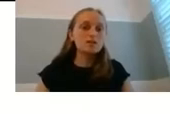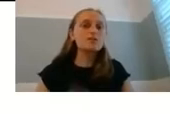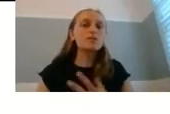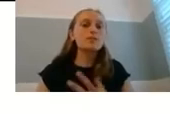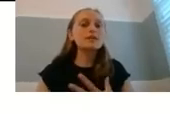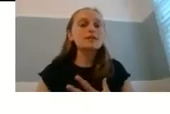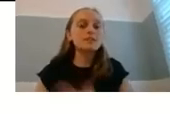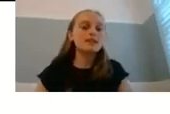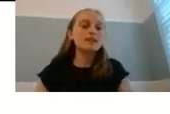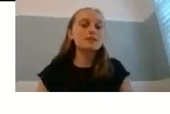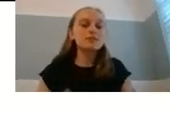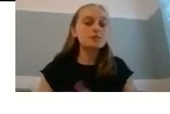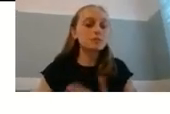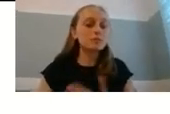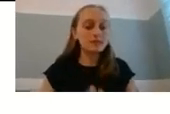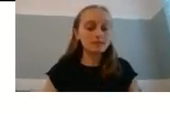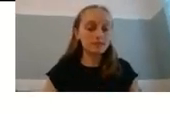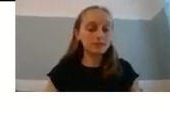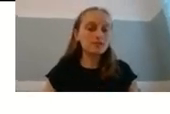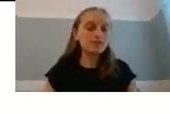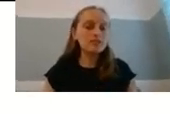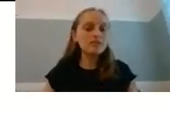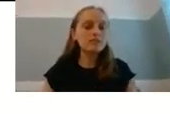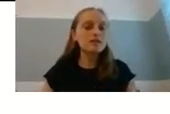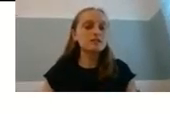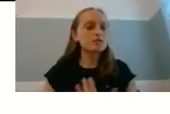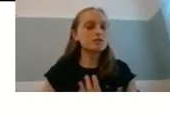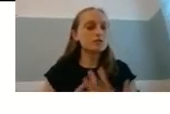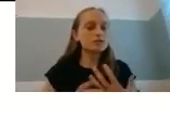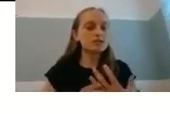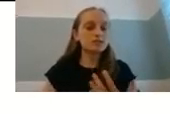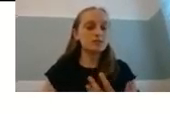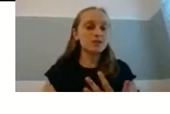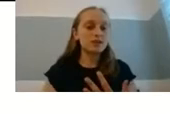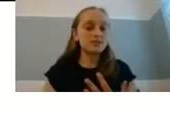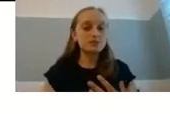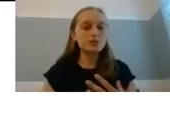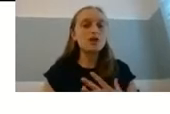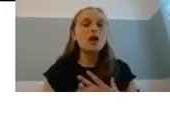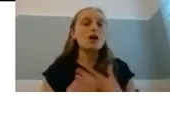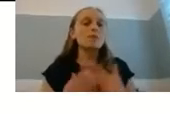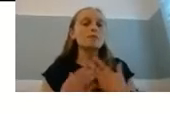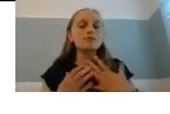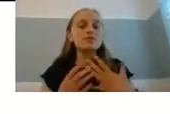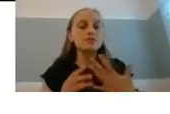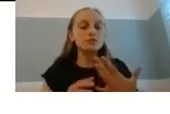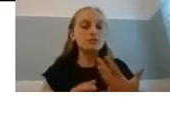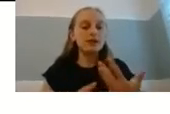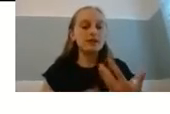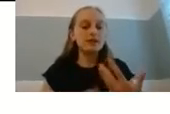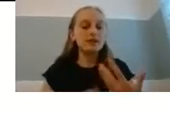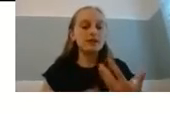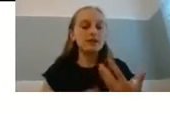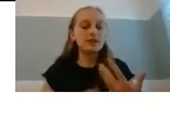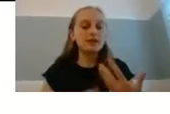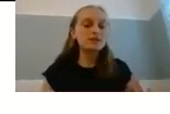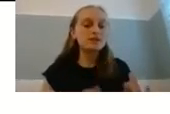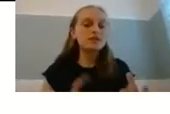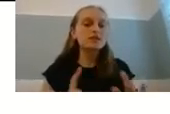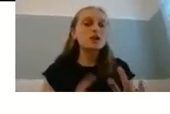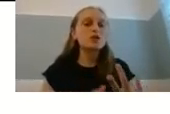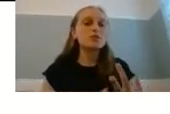So American Sign Language well being the language of the deaf is also used as a communication tool for individuals who may have intellectual